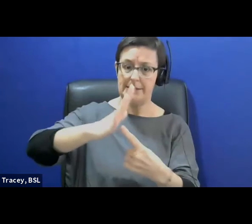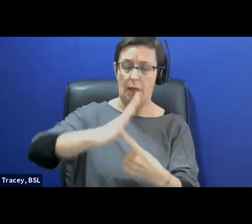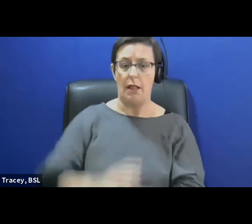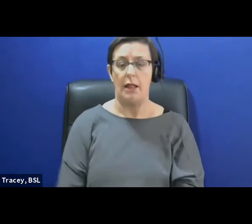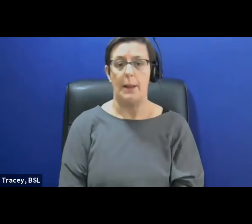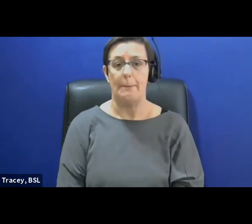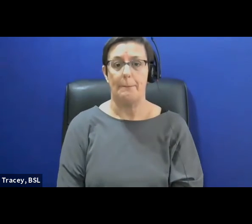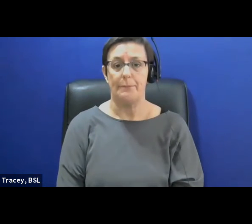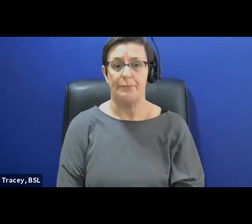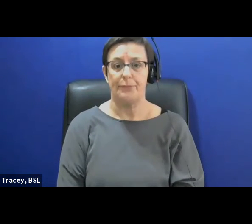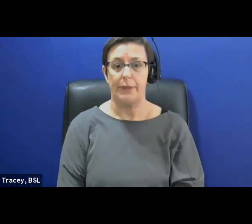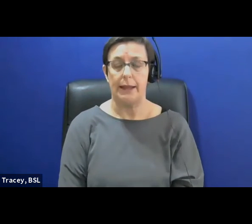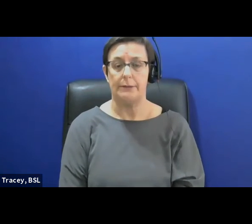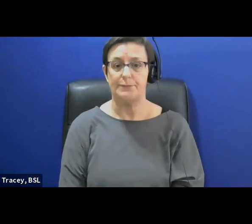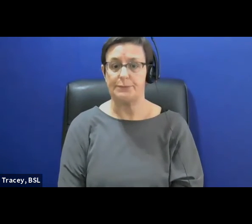with